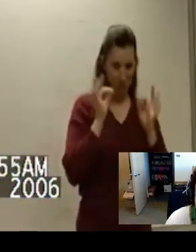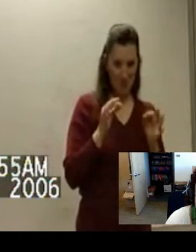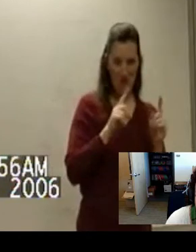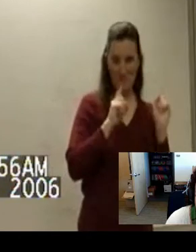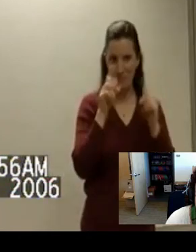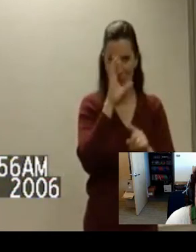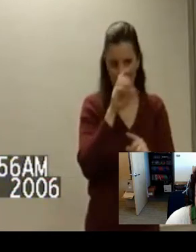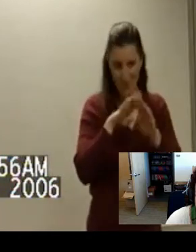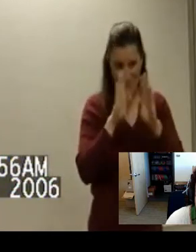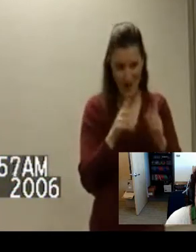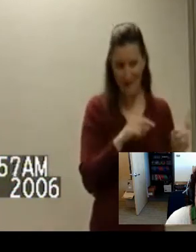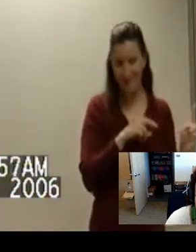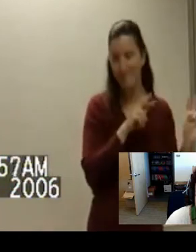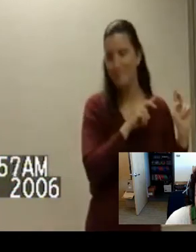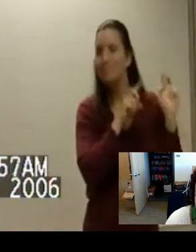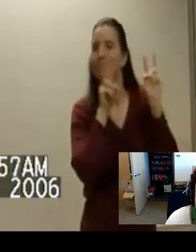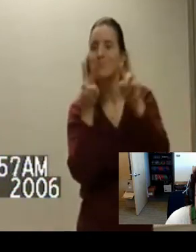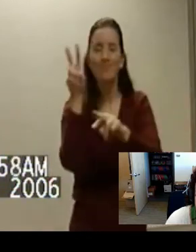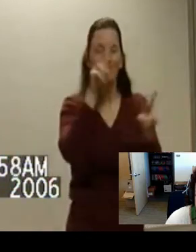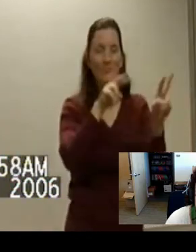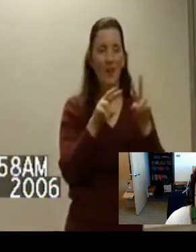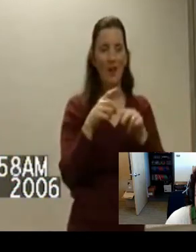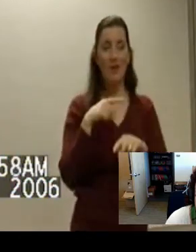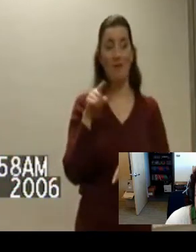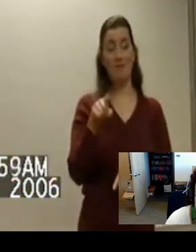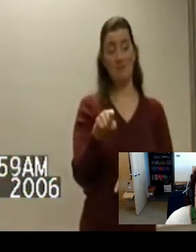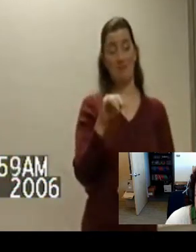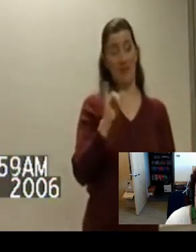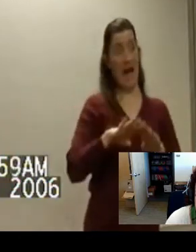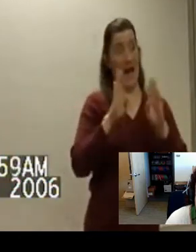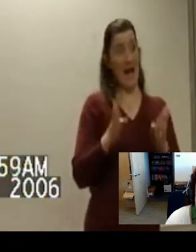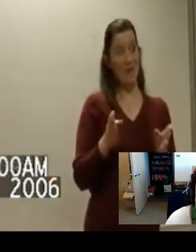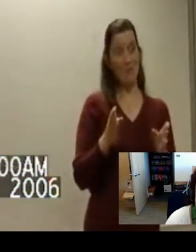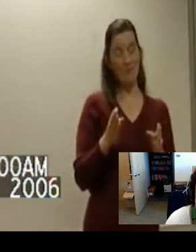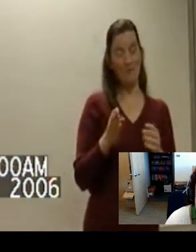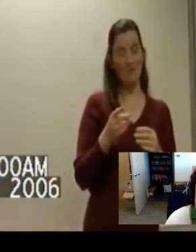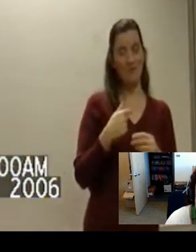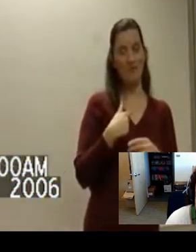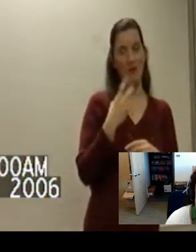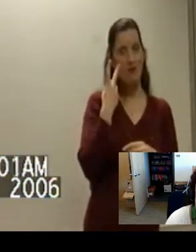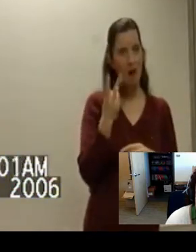So we found 2 different houses.